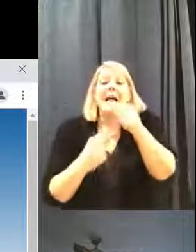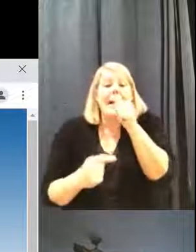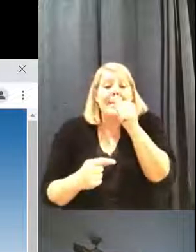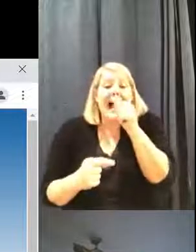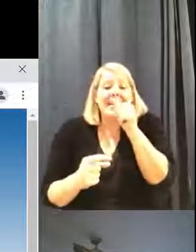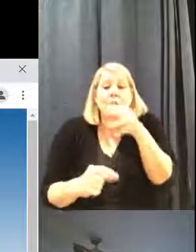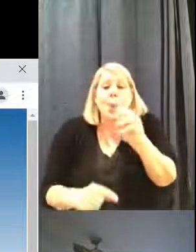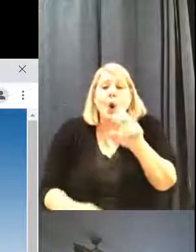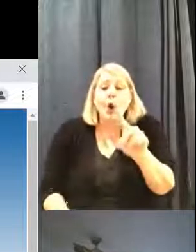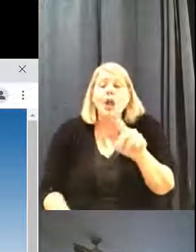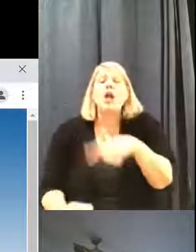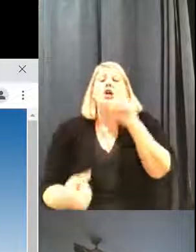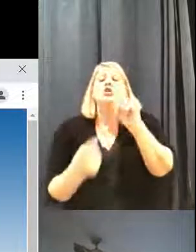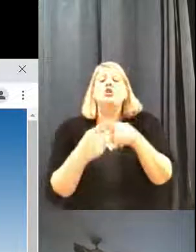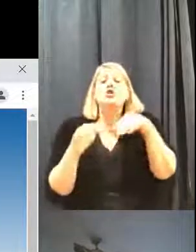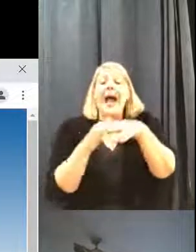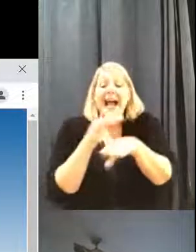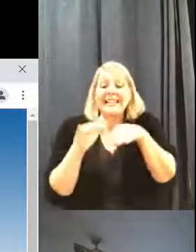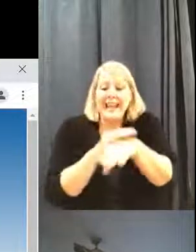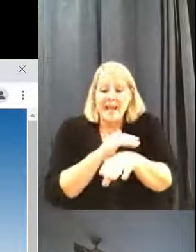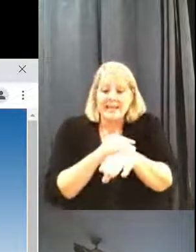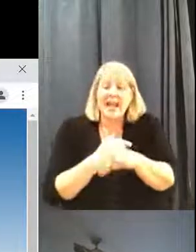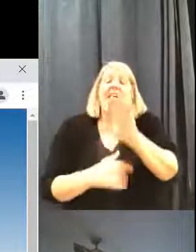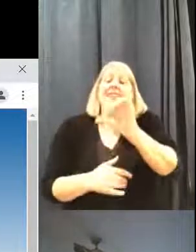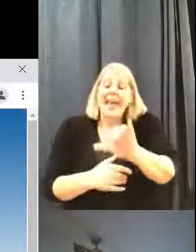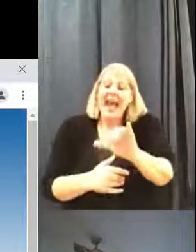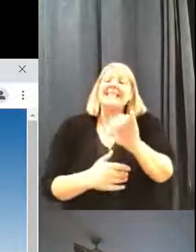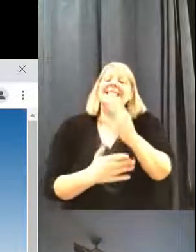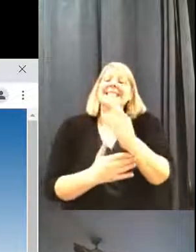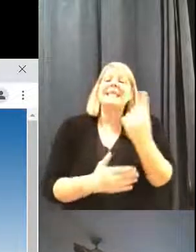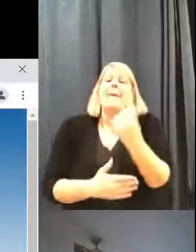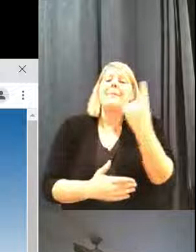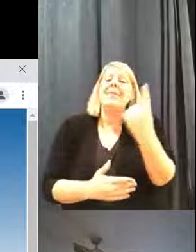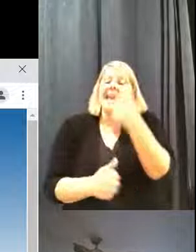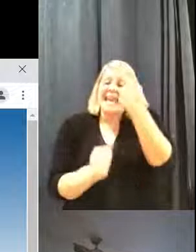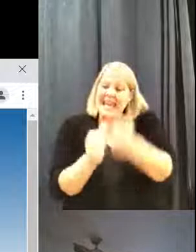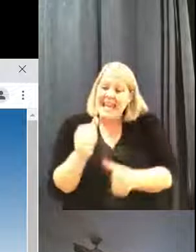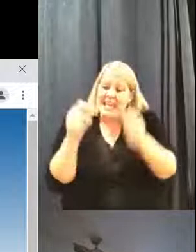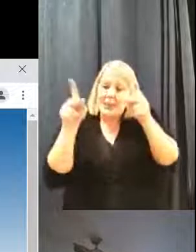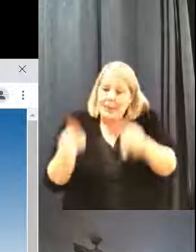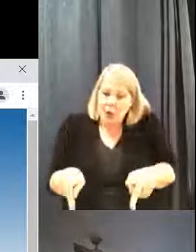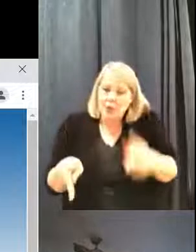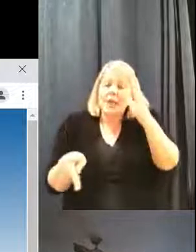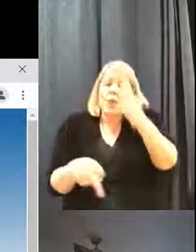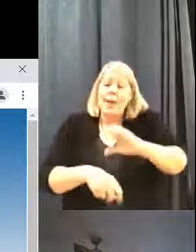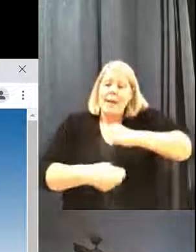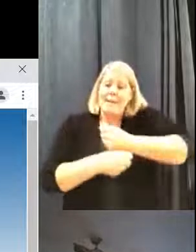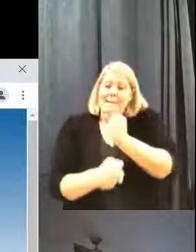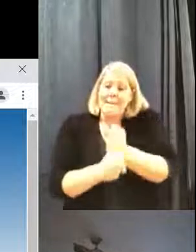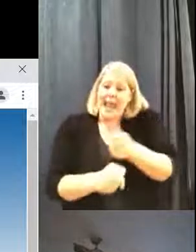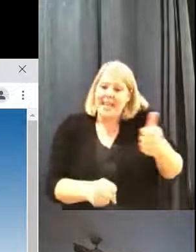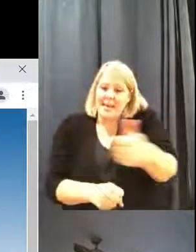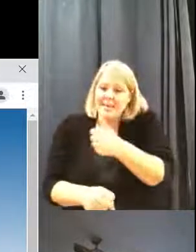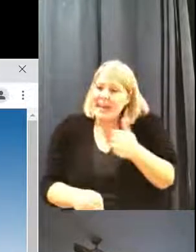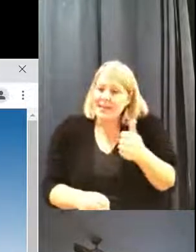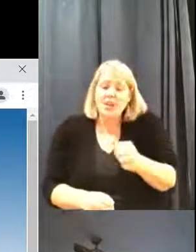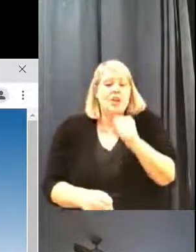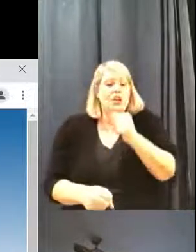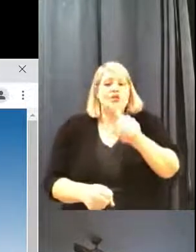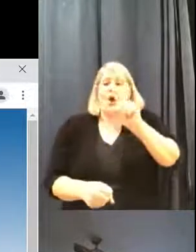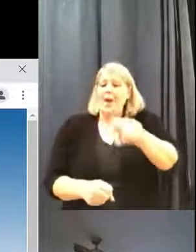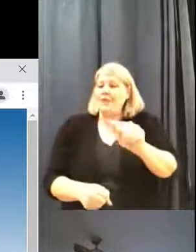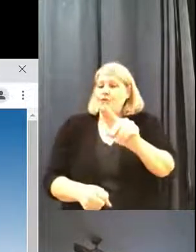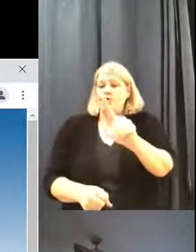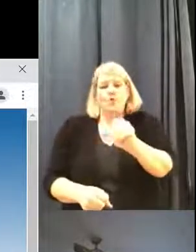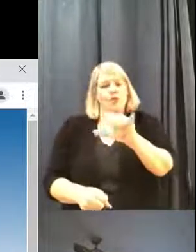e-learning courses. And that is something that each individual will create themselves. So you do not have to do that for your staff.